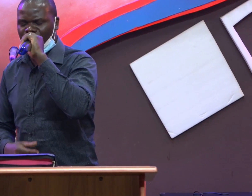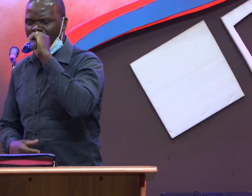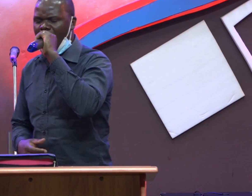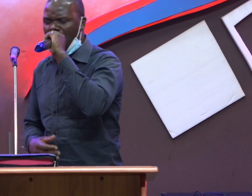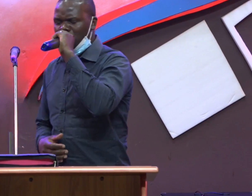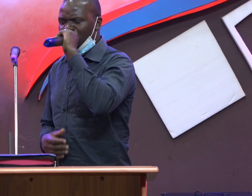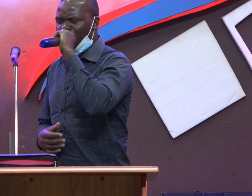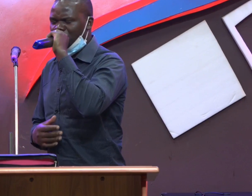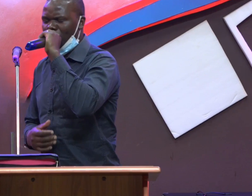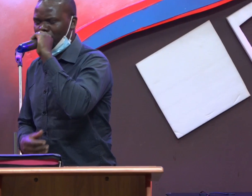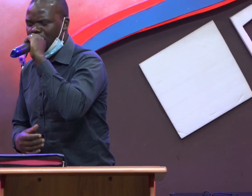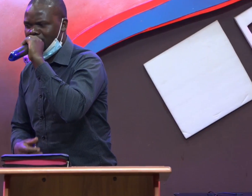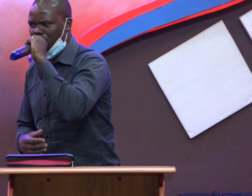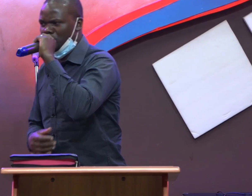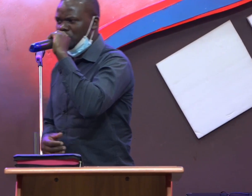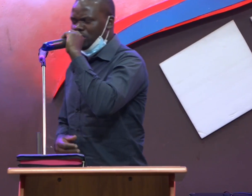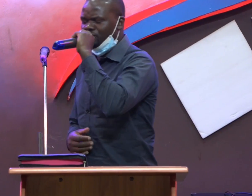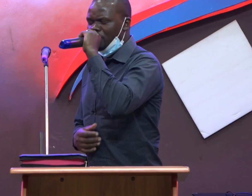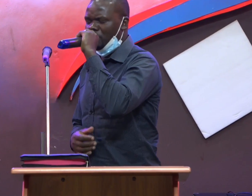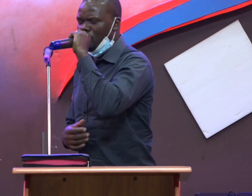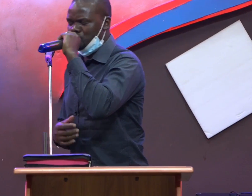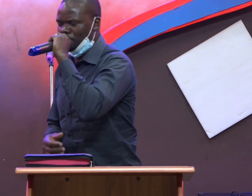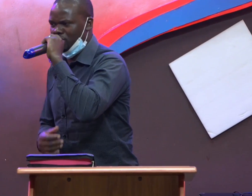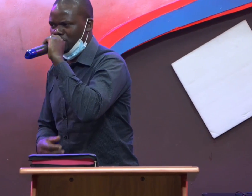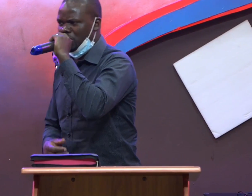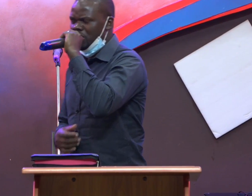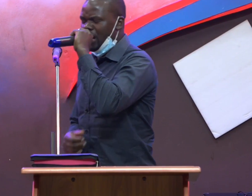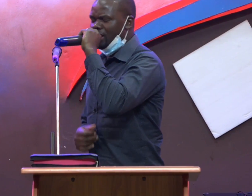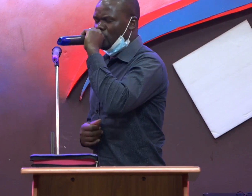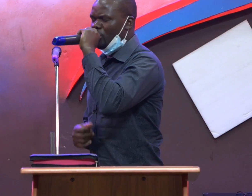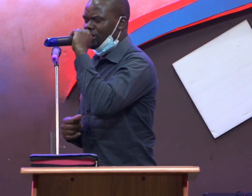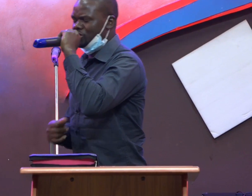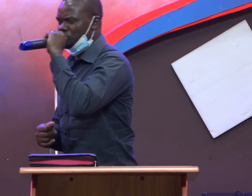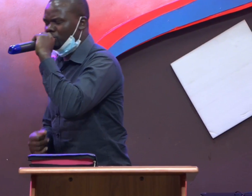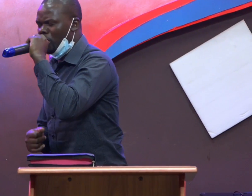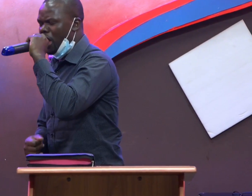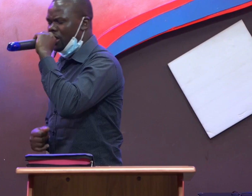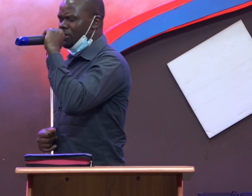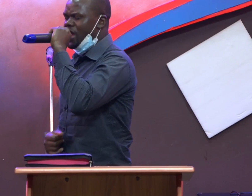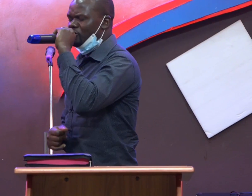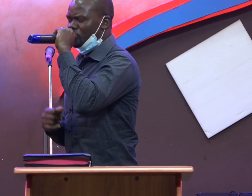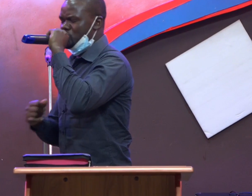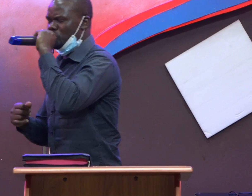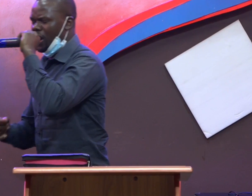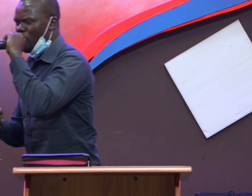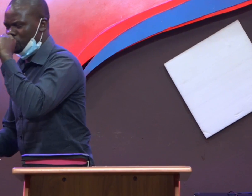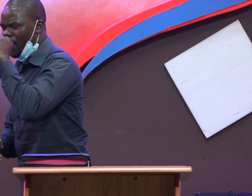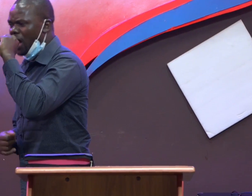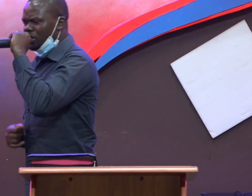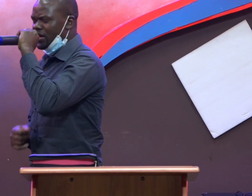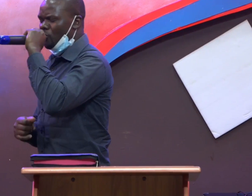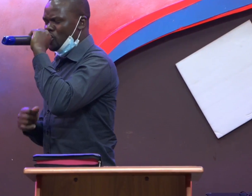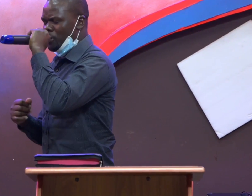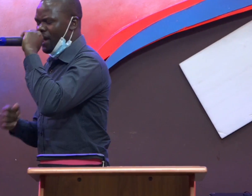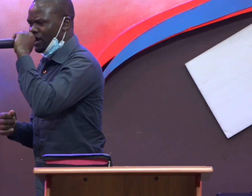Rehindle the fire of prayer in me, the fire of worship in me, that I'm not only King of glory, be an occasional